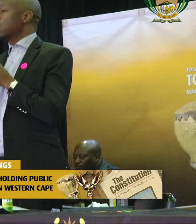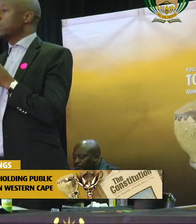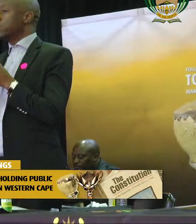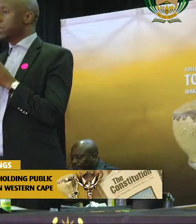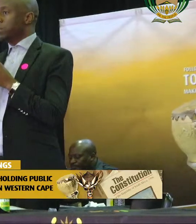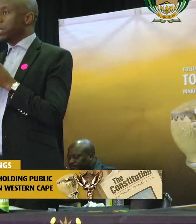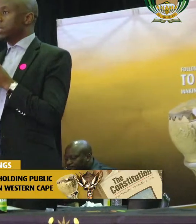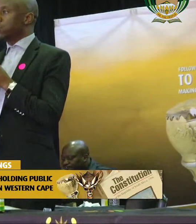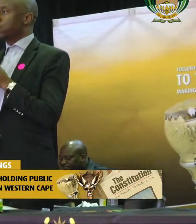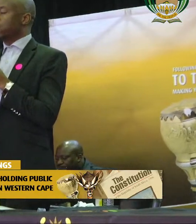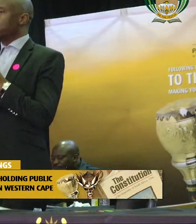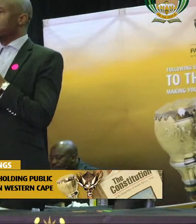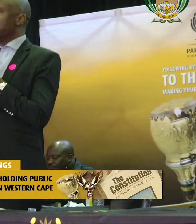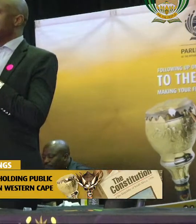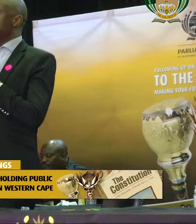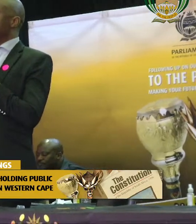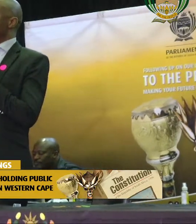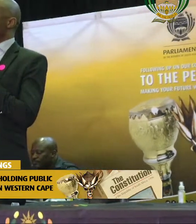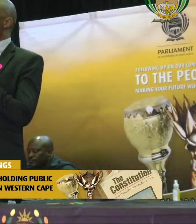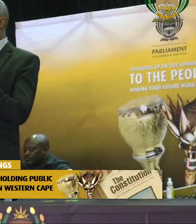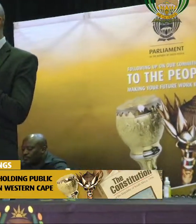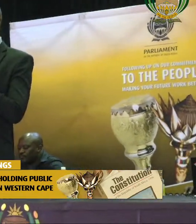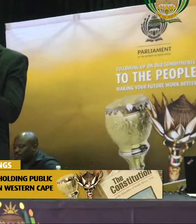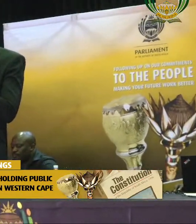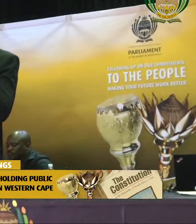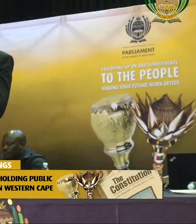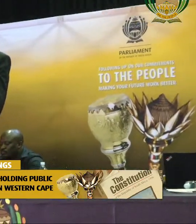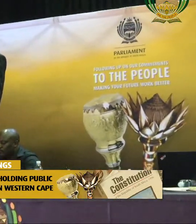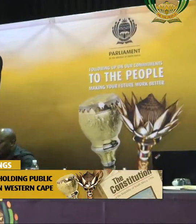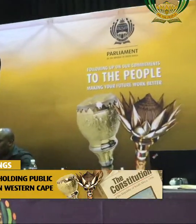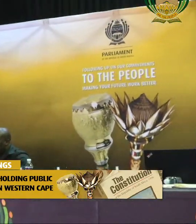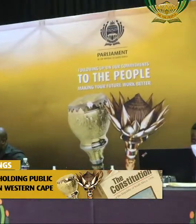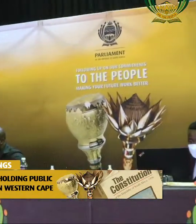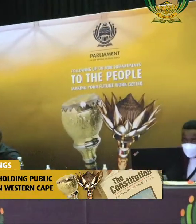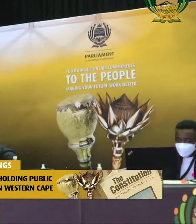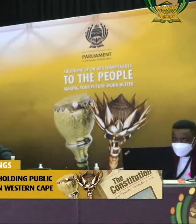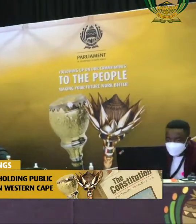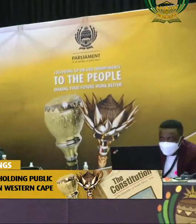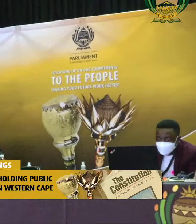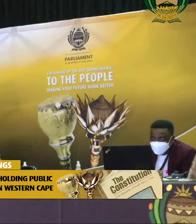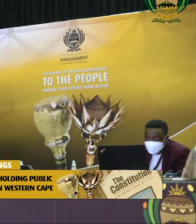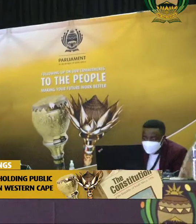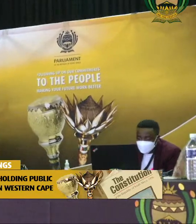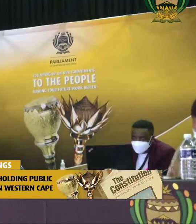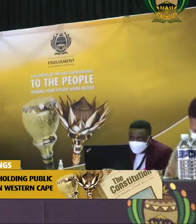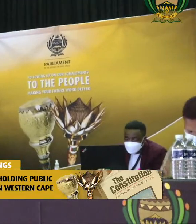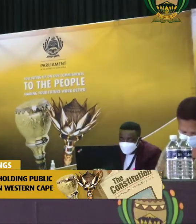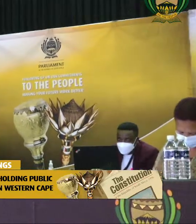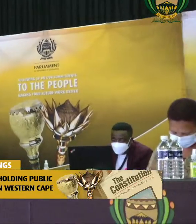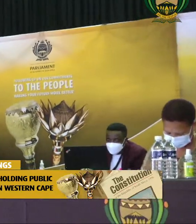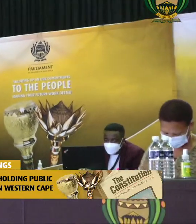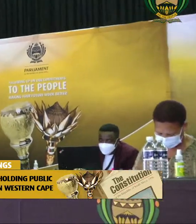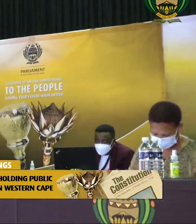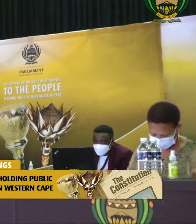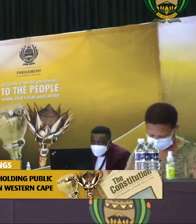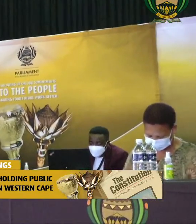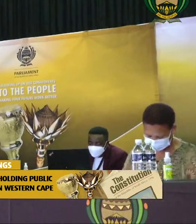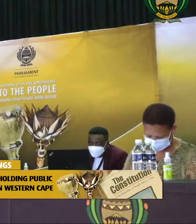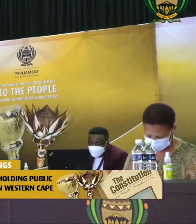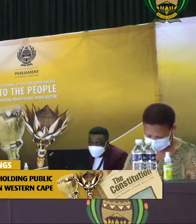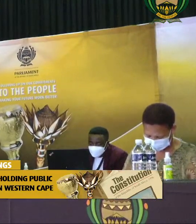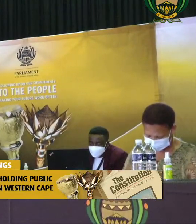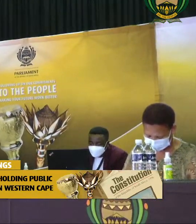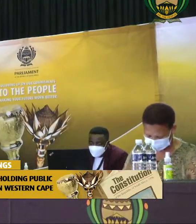It's our responsibility to assist everyone who came here, whether it's a political